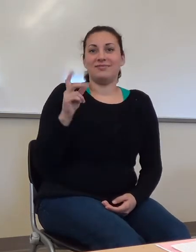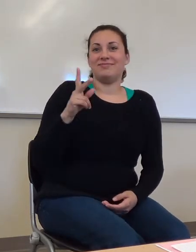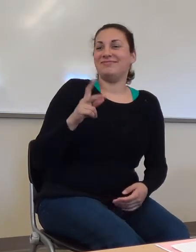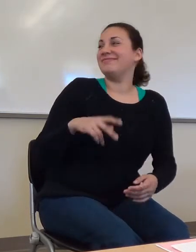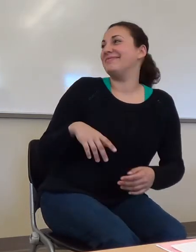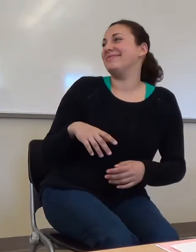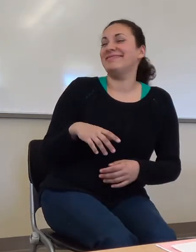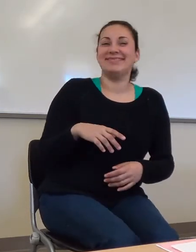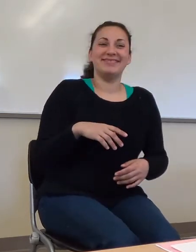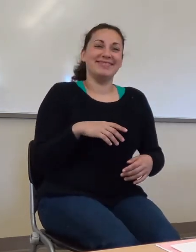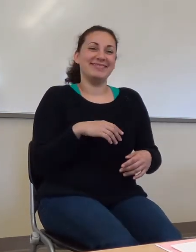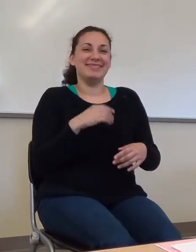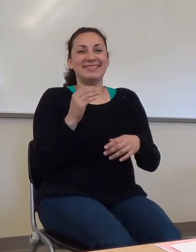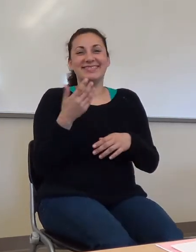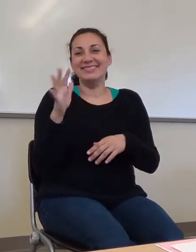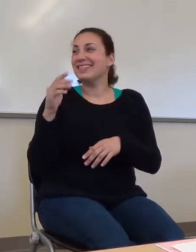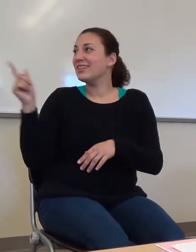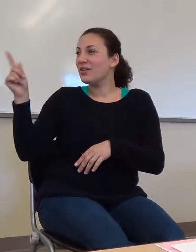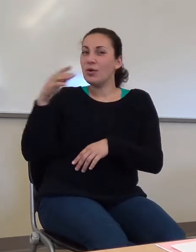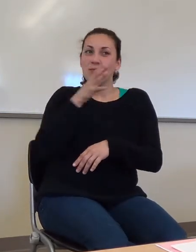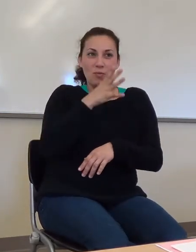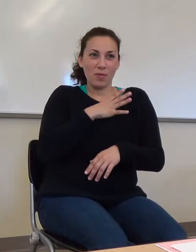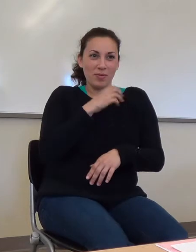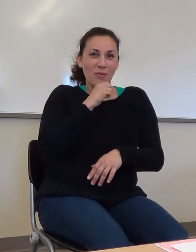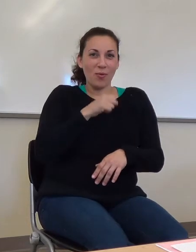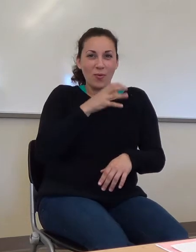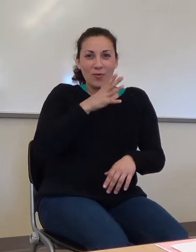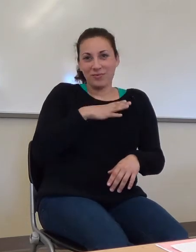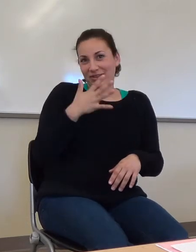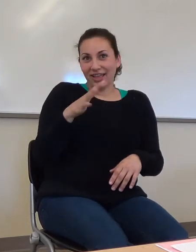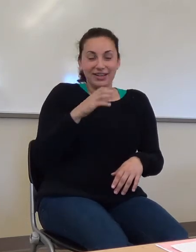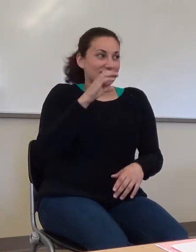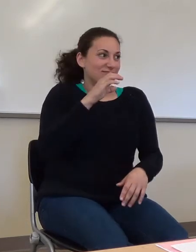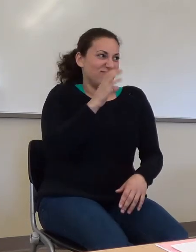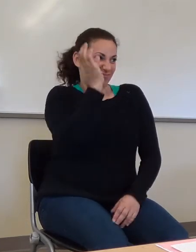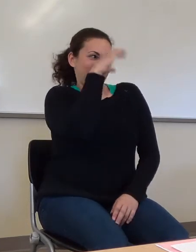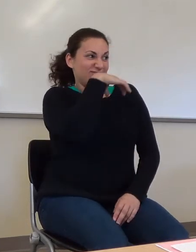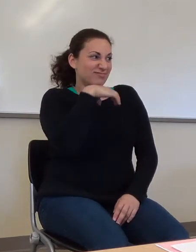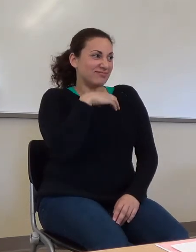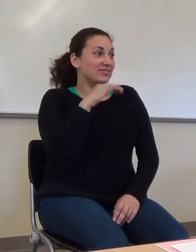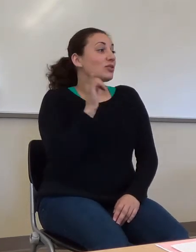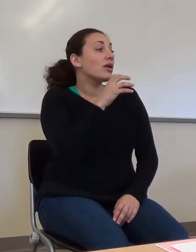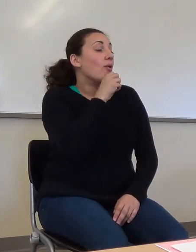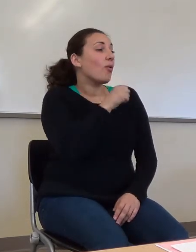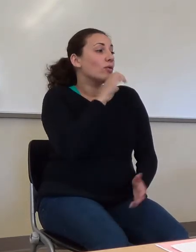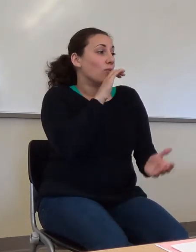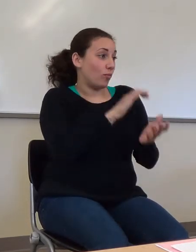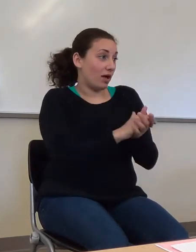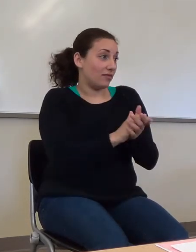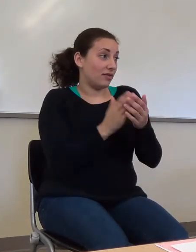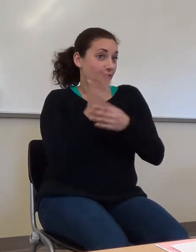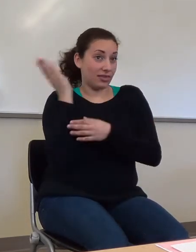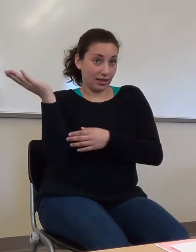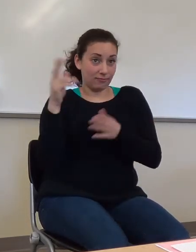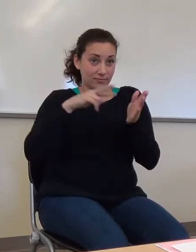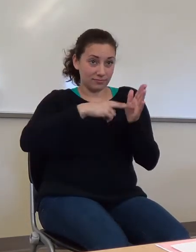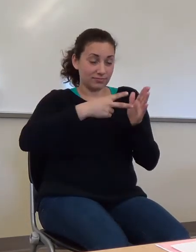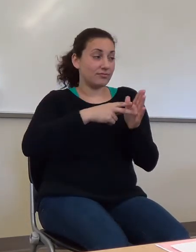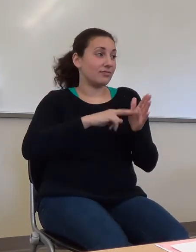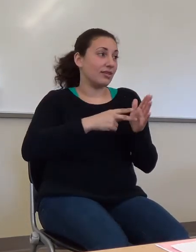why they were considered so strange, you know what I'm saying? So an old wife, in this case,